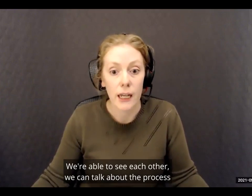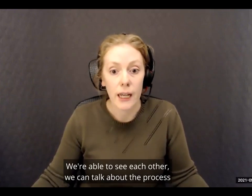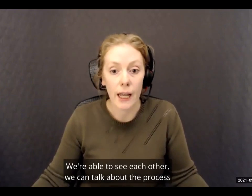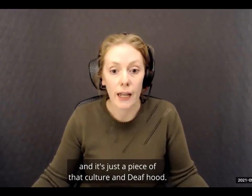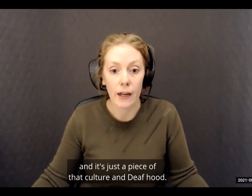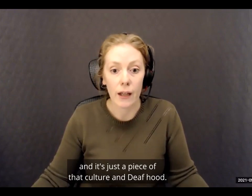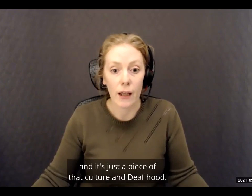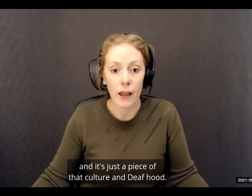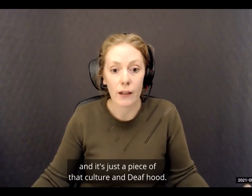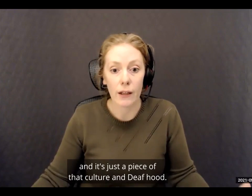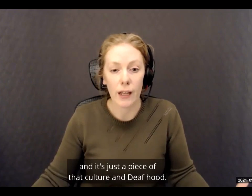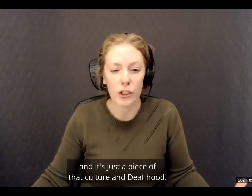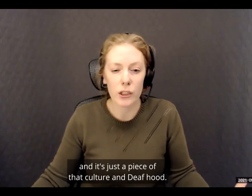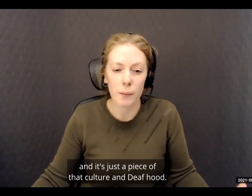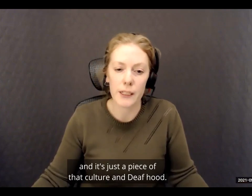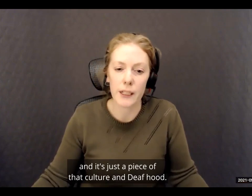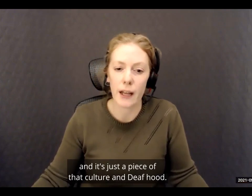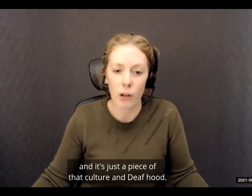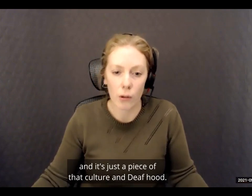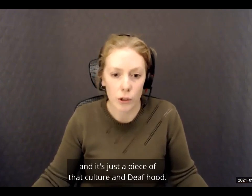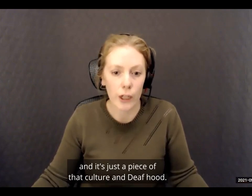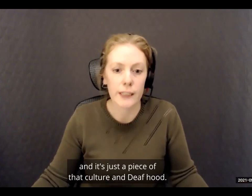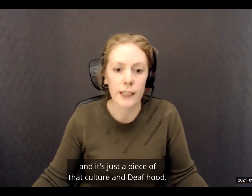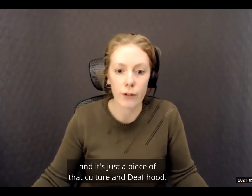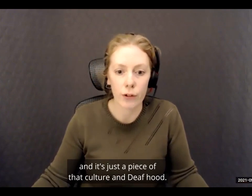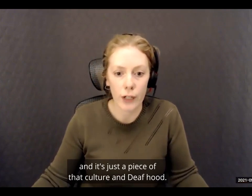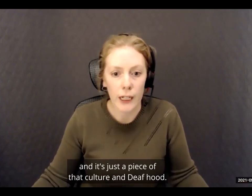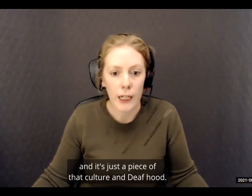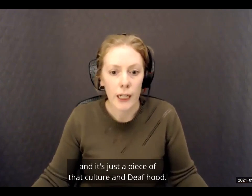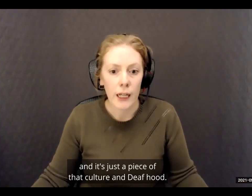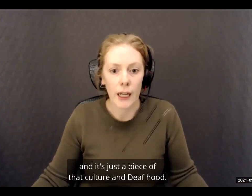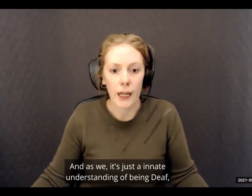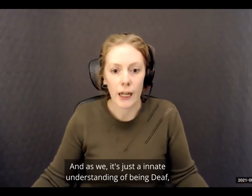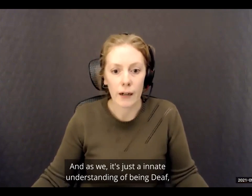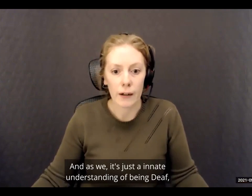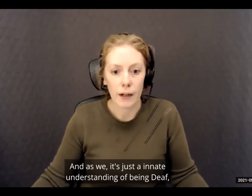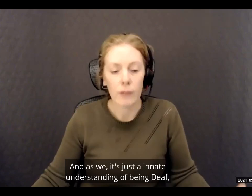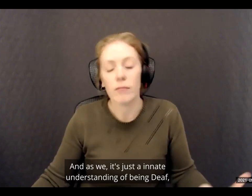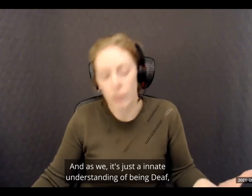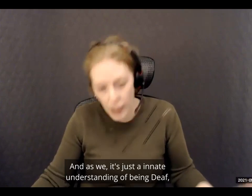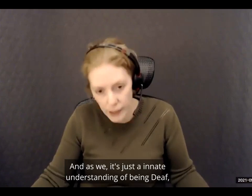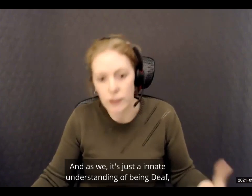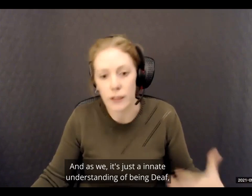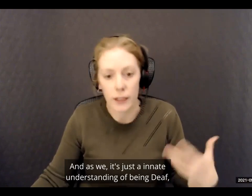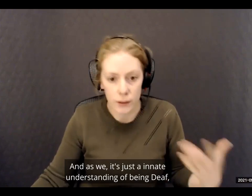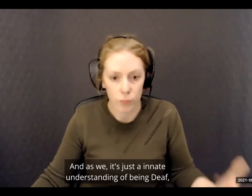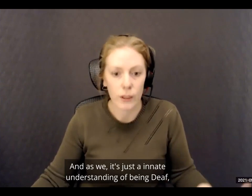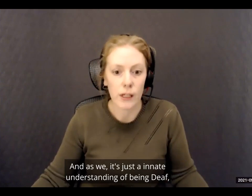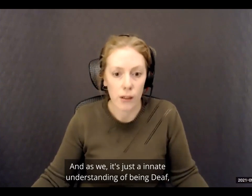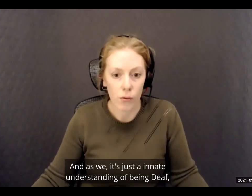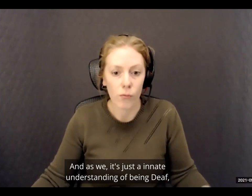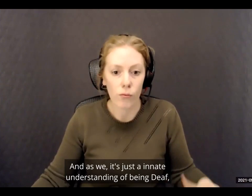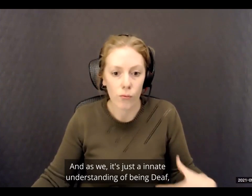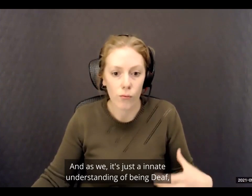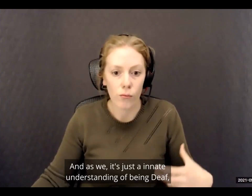process. And it's just a piece of that culture and deafhood. And as